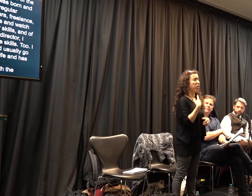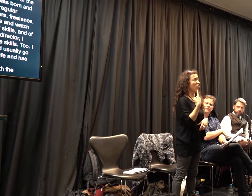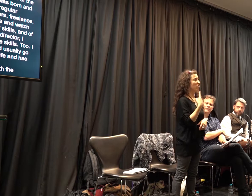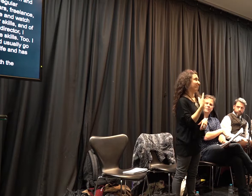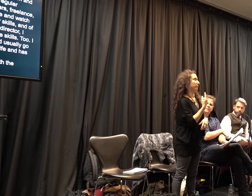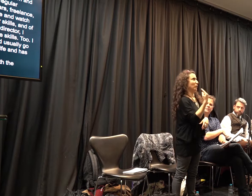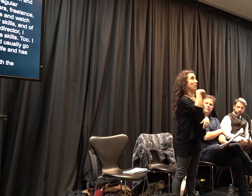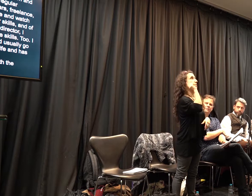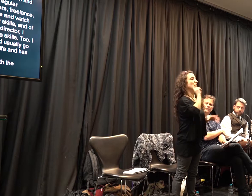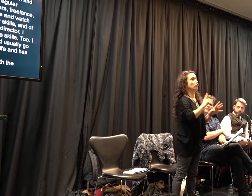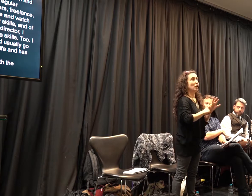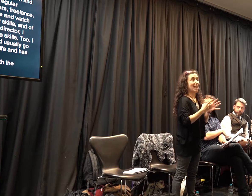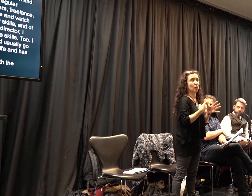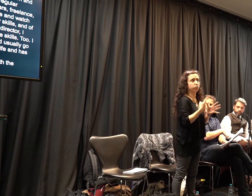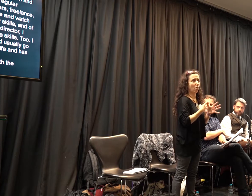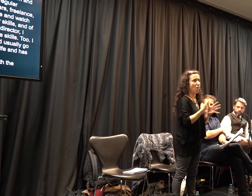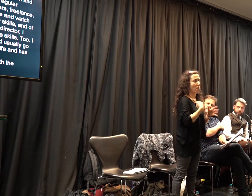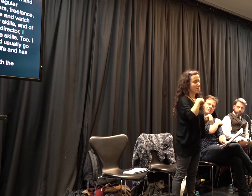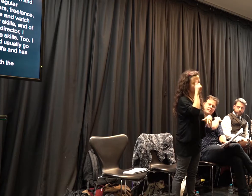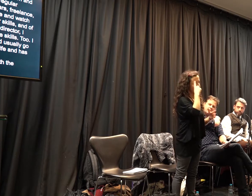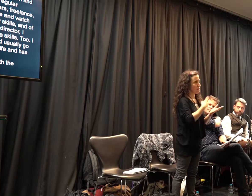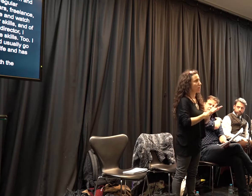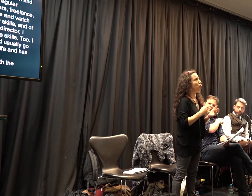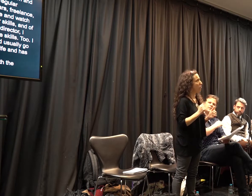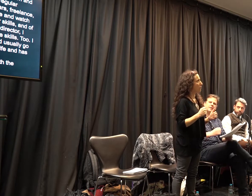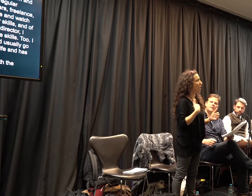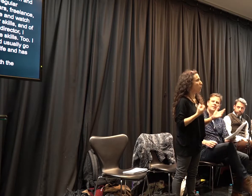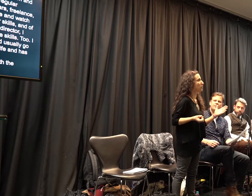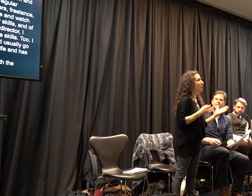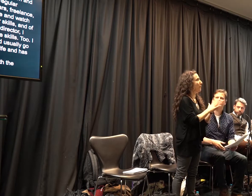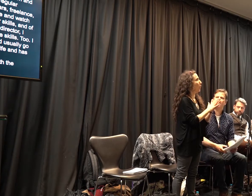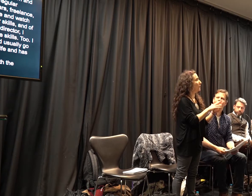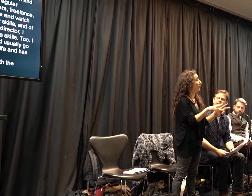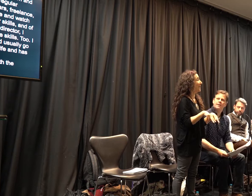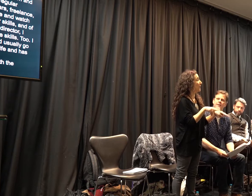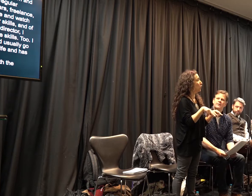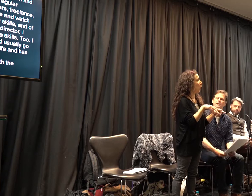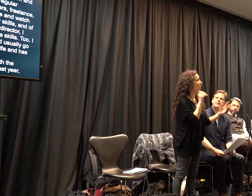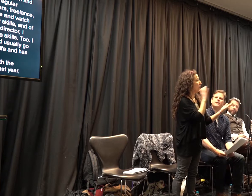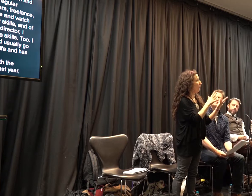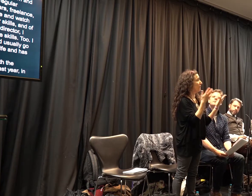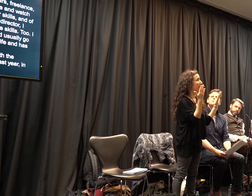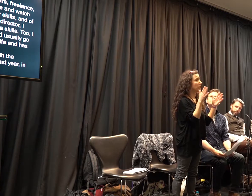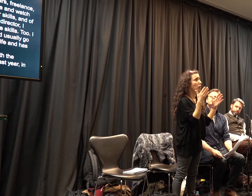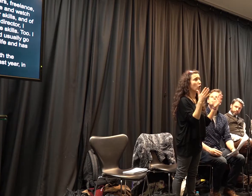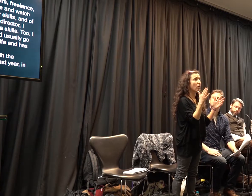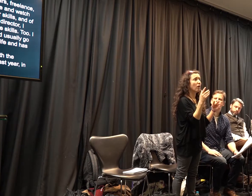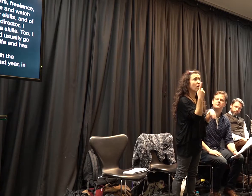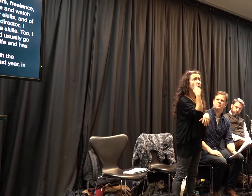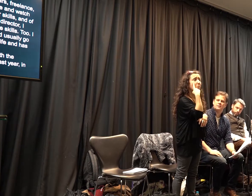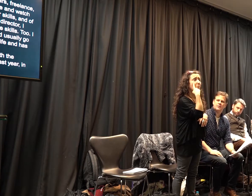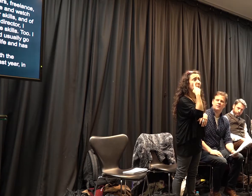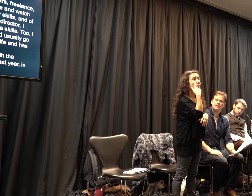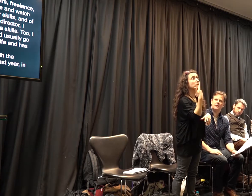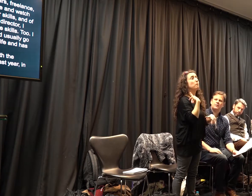No. I had this frustration. So last year in April I thought, right, I'm going to put a video up